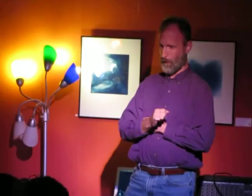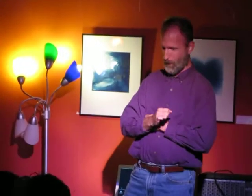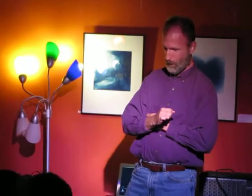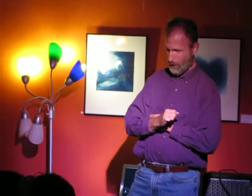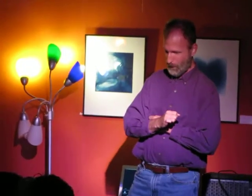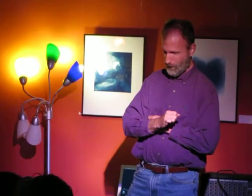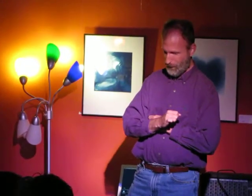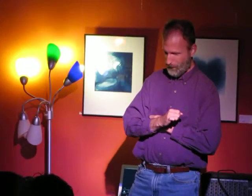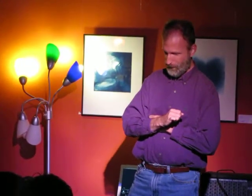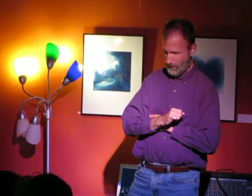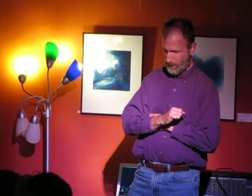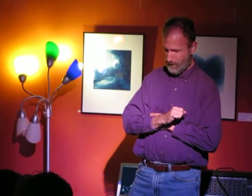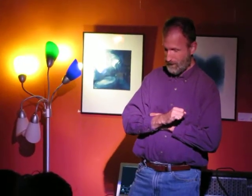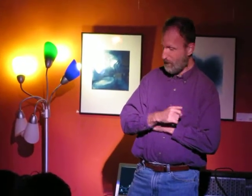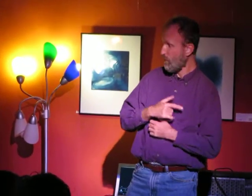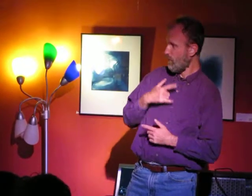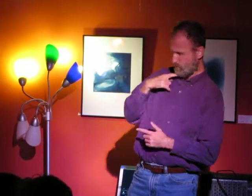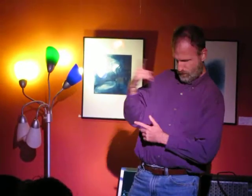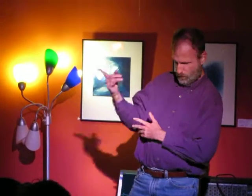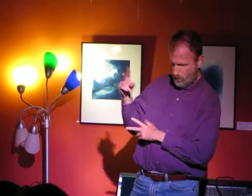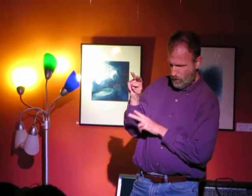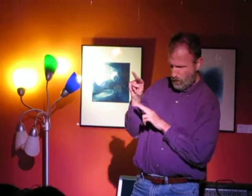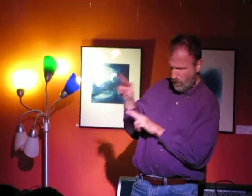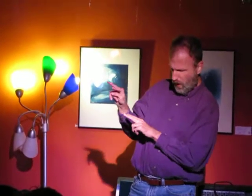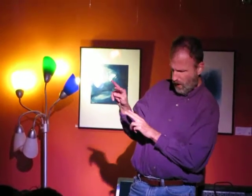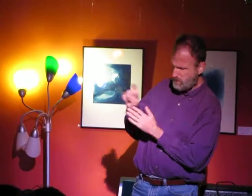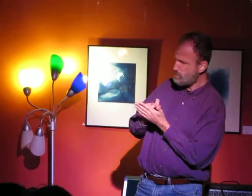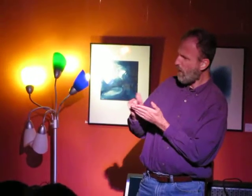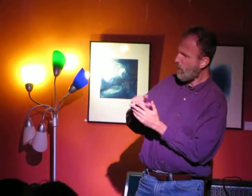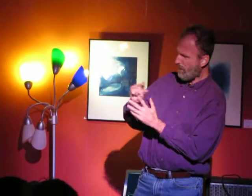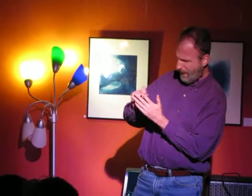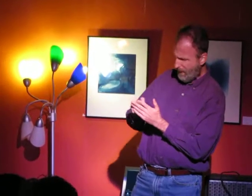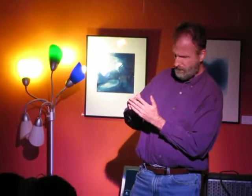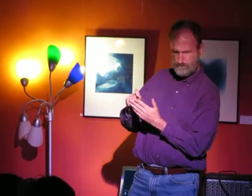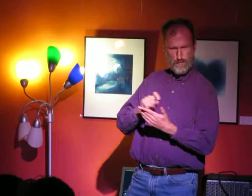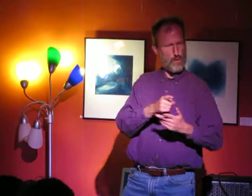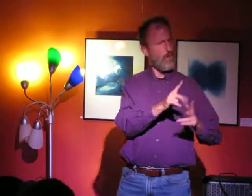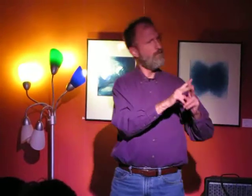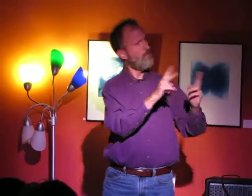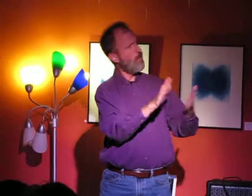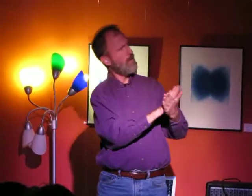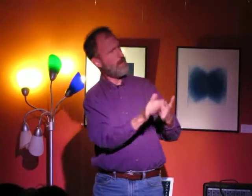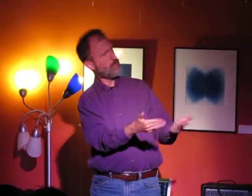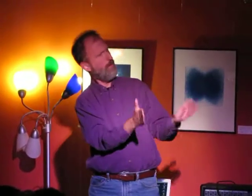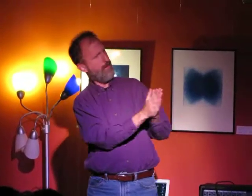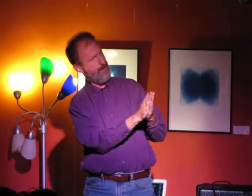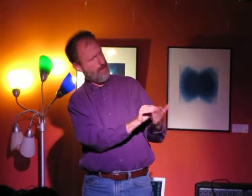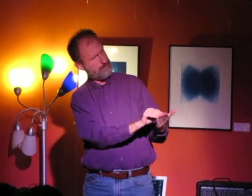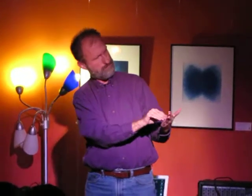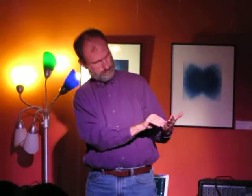Feel an erection coming on when he points to you and signs cute.